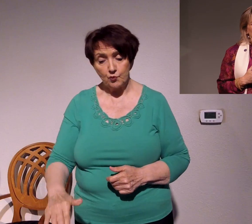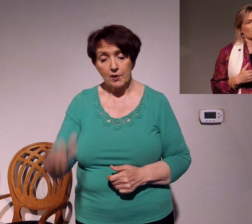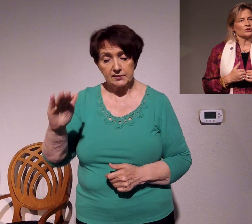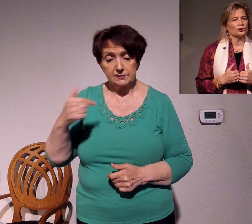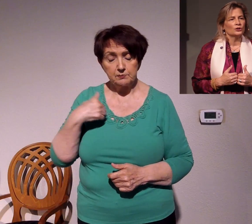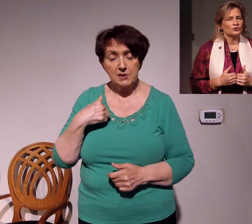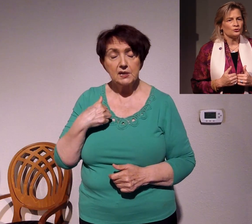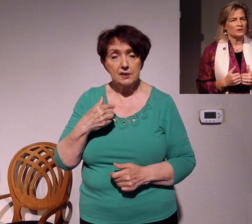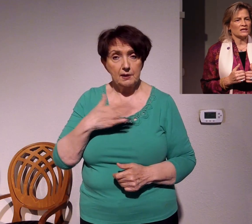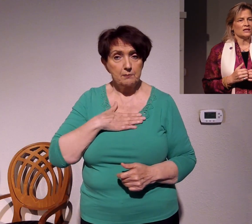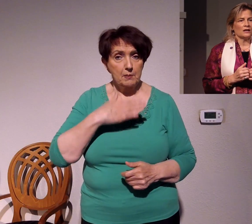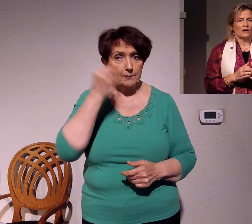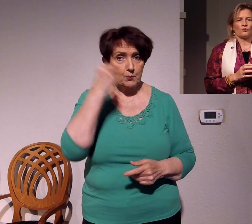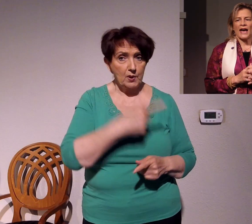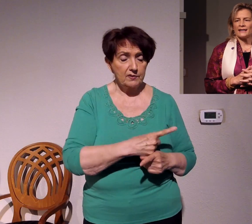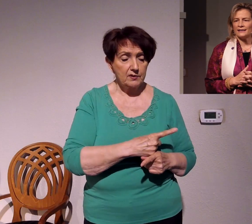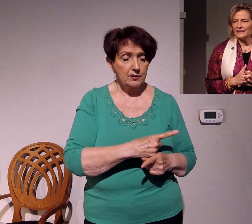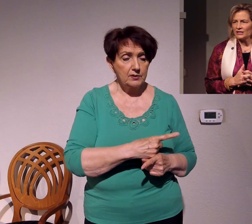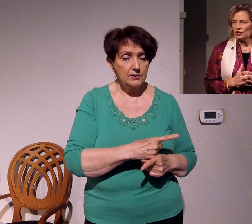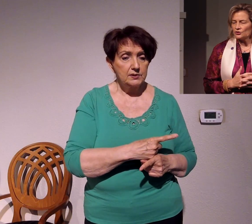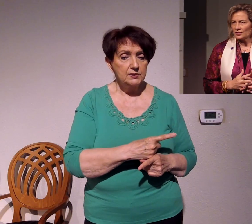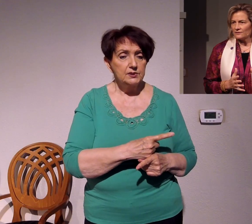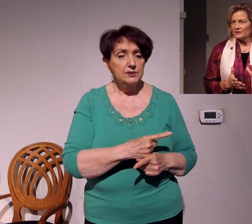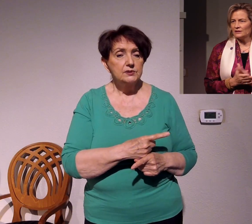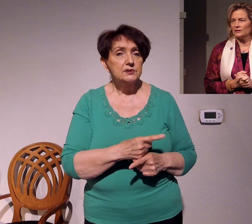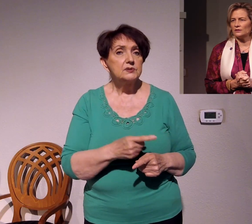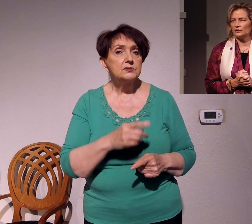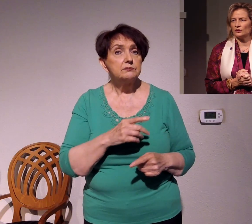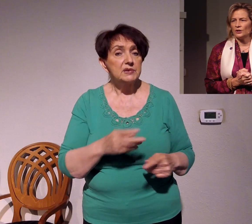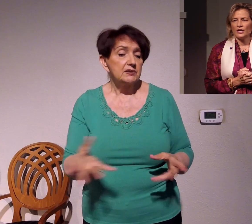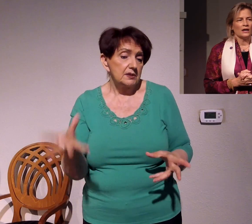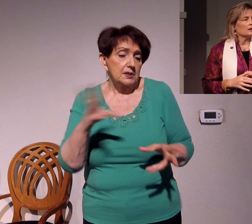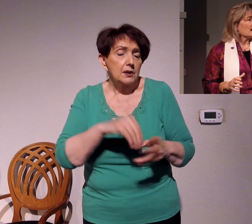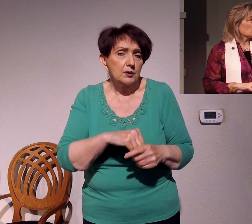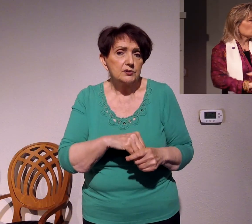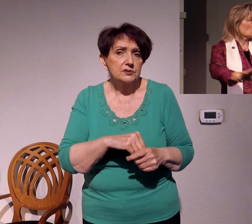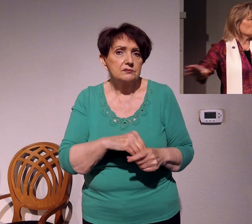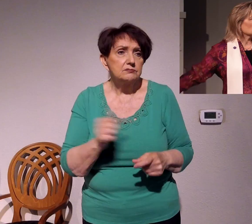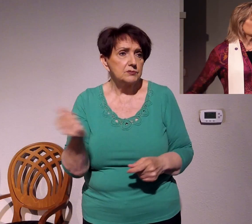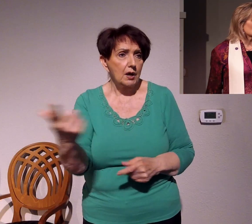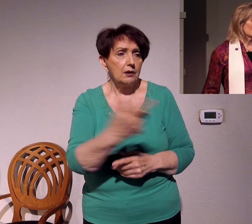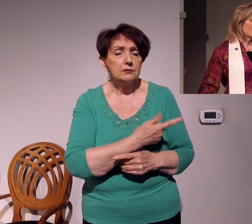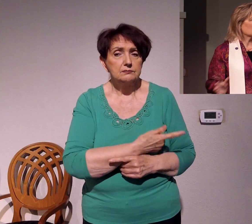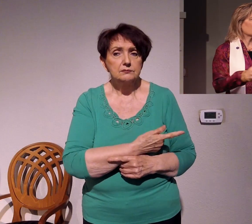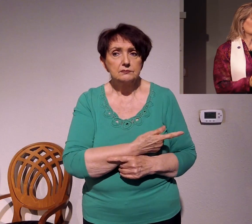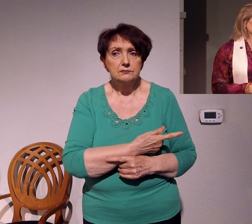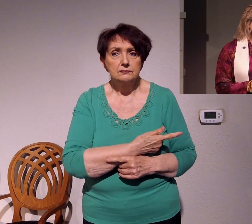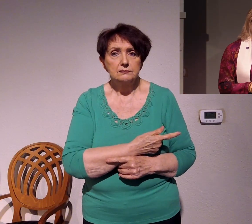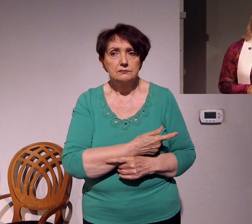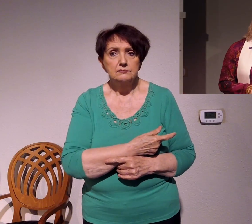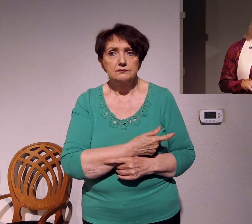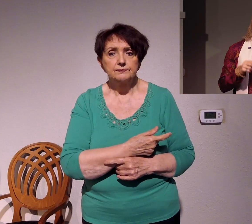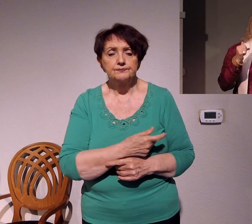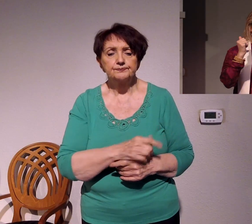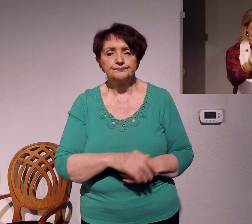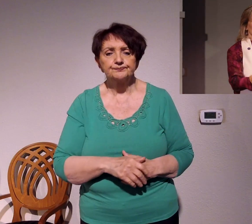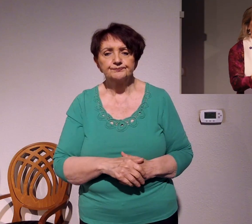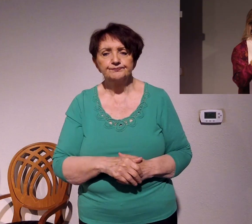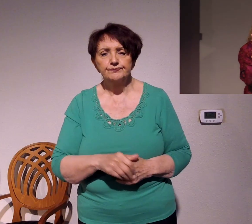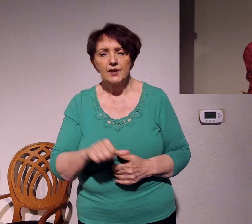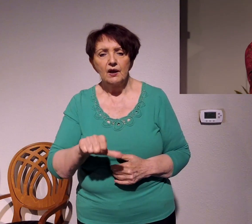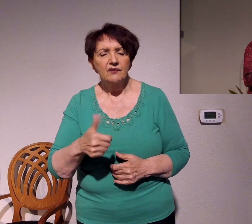and my brother to be radically inclusive. Now, there were other things around. I also grew up